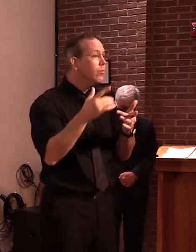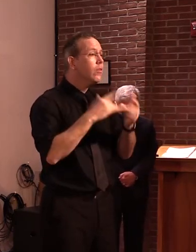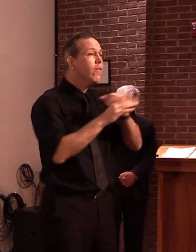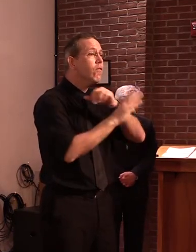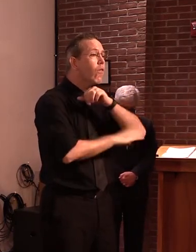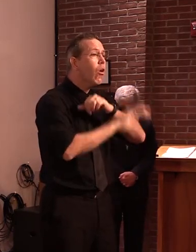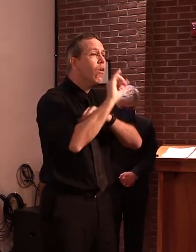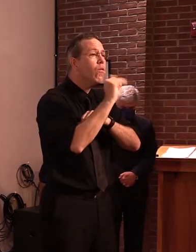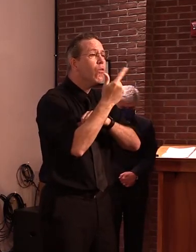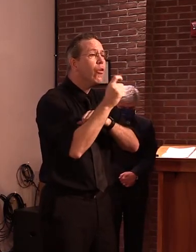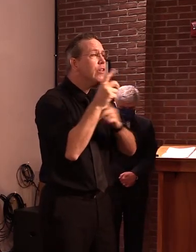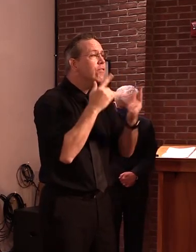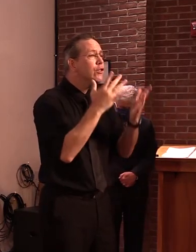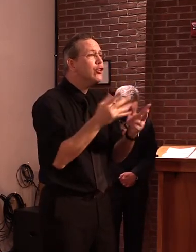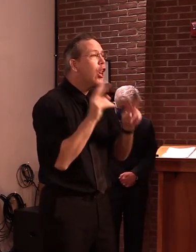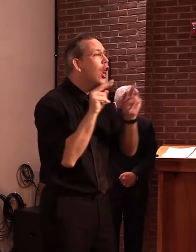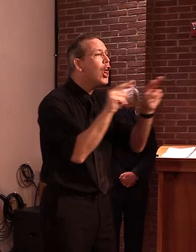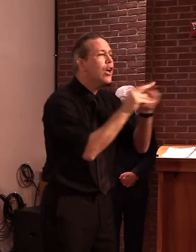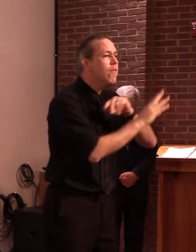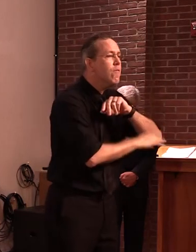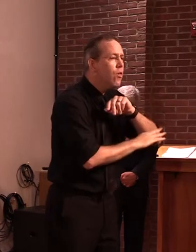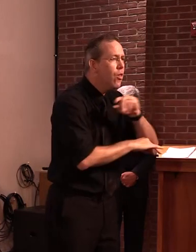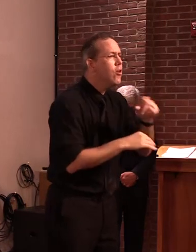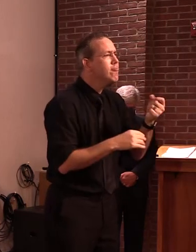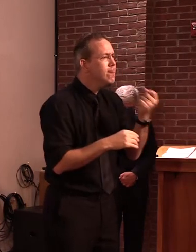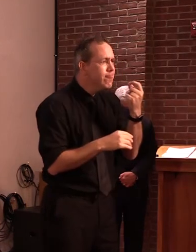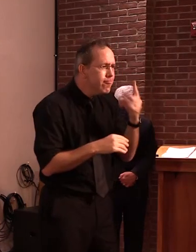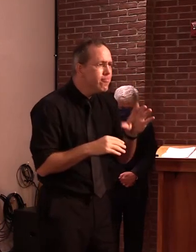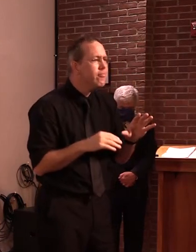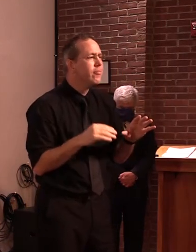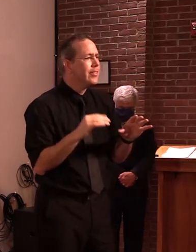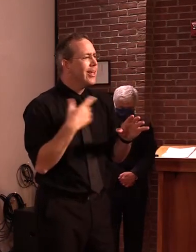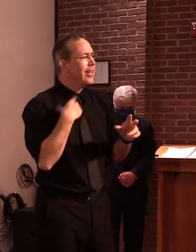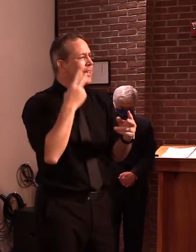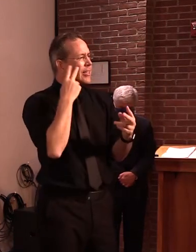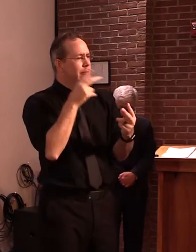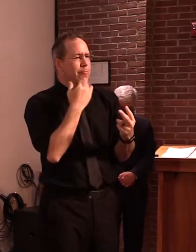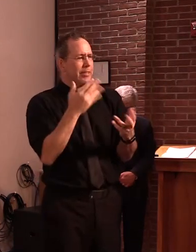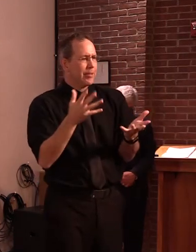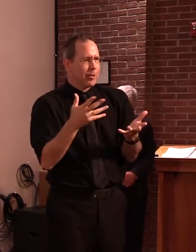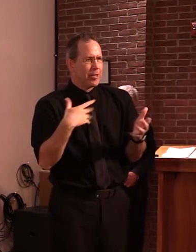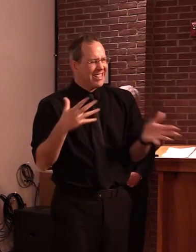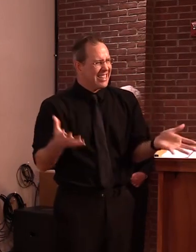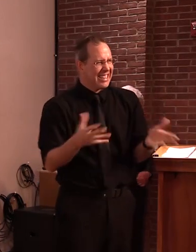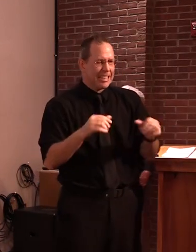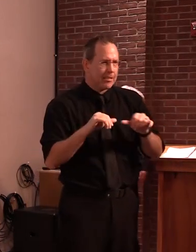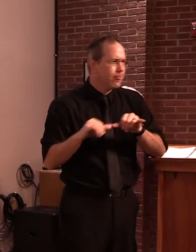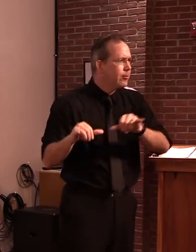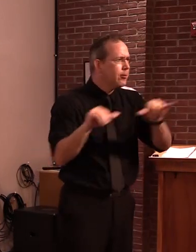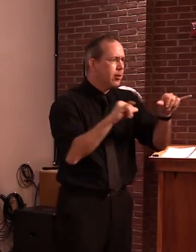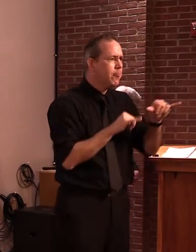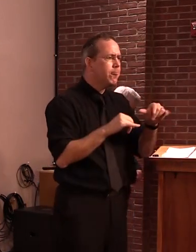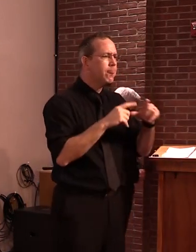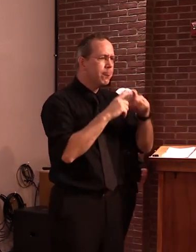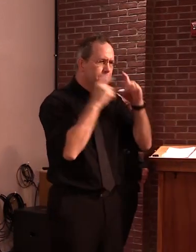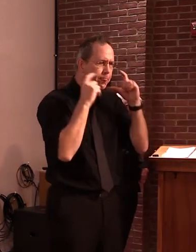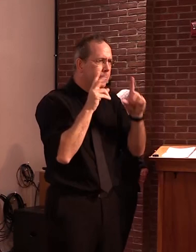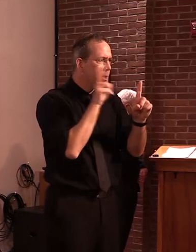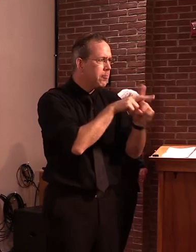forth, thought it necessary to have some sort of consistency with some of the other states